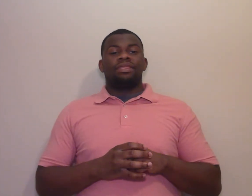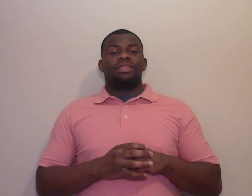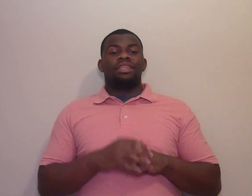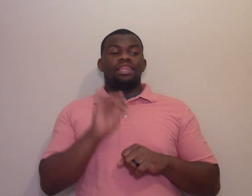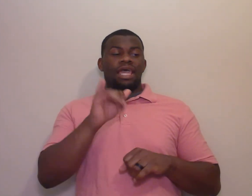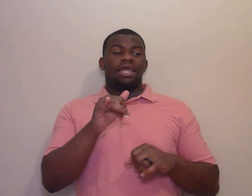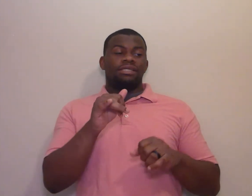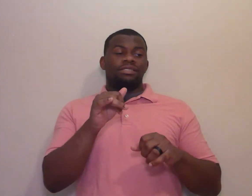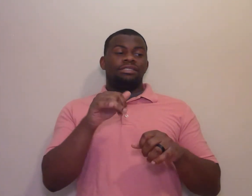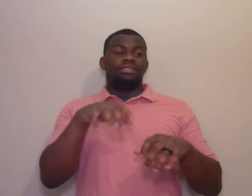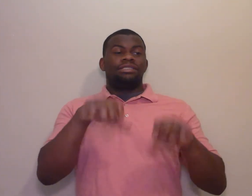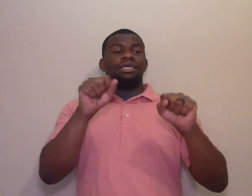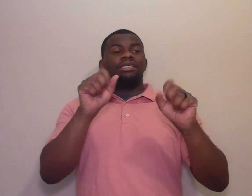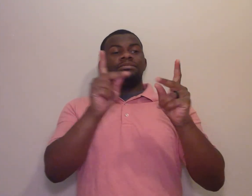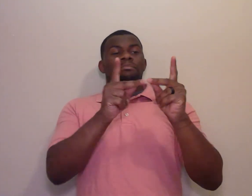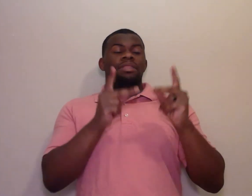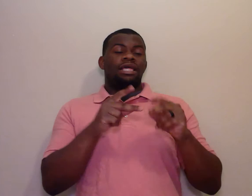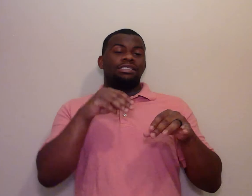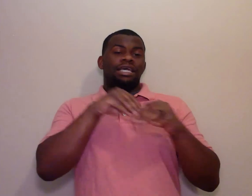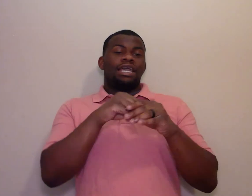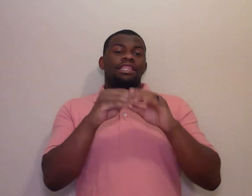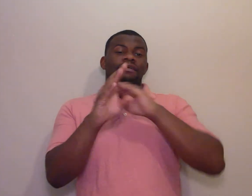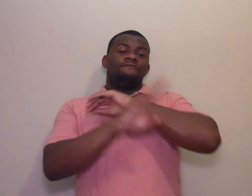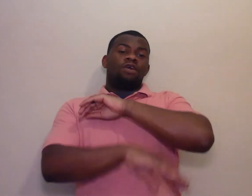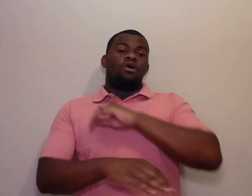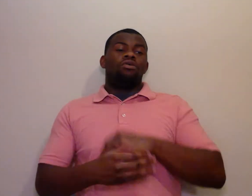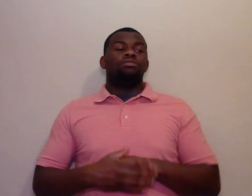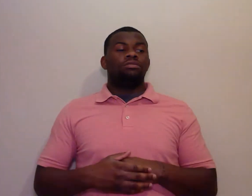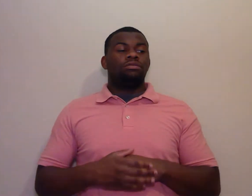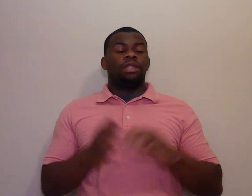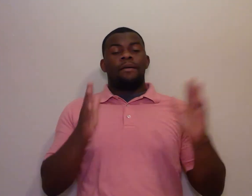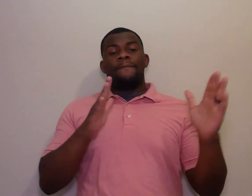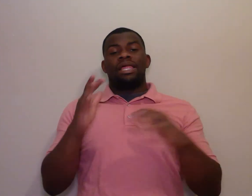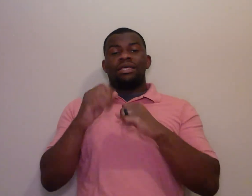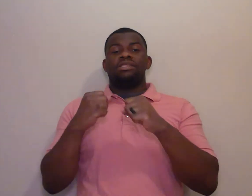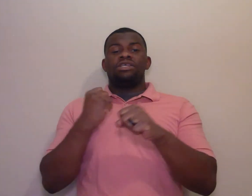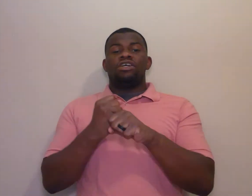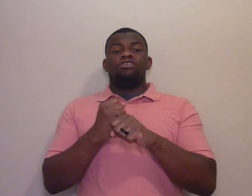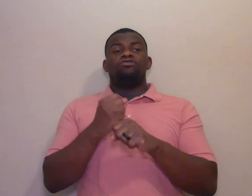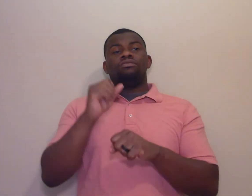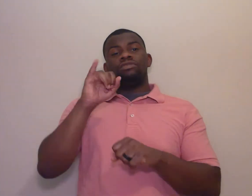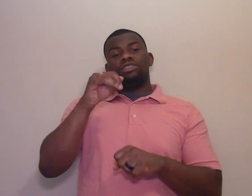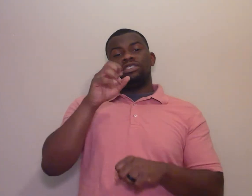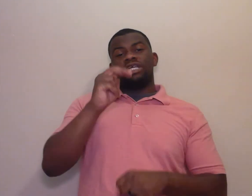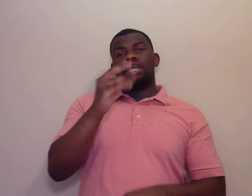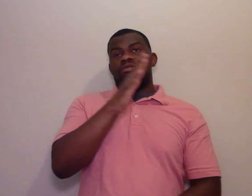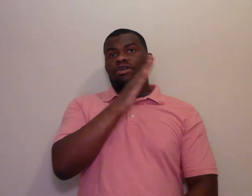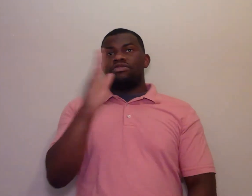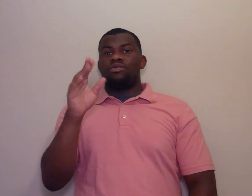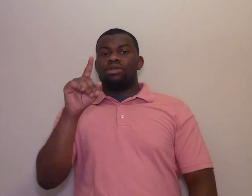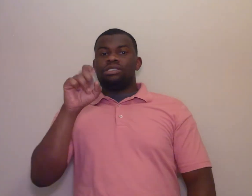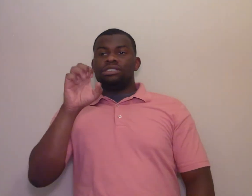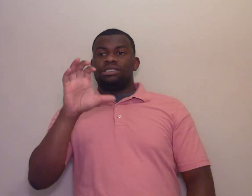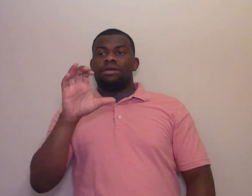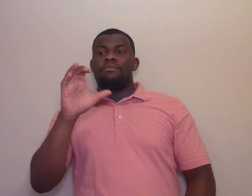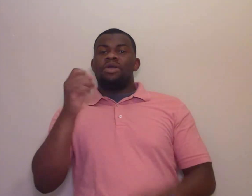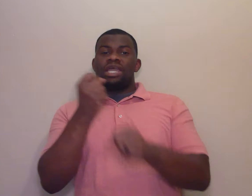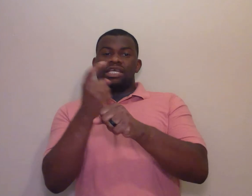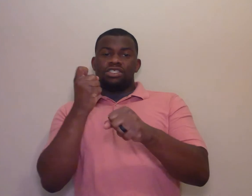fall. The plan year is from January through December each year. Please be sure to read the details of the programs on the